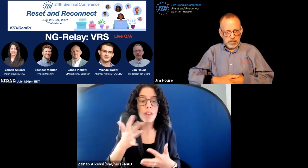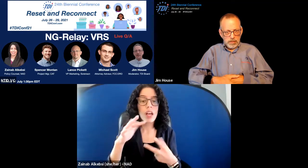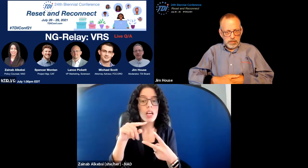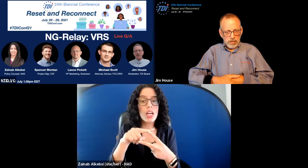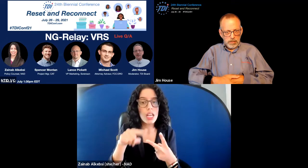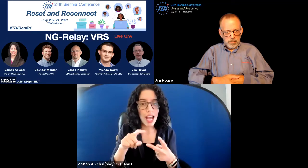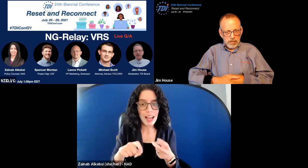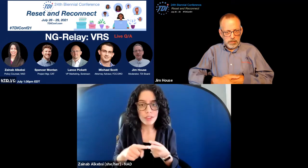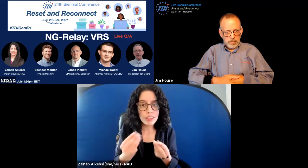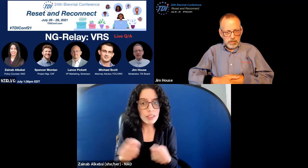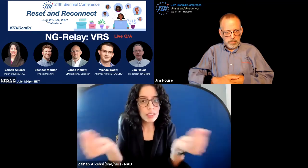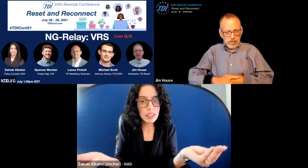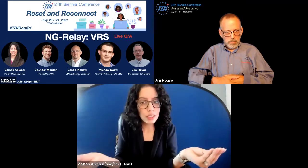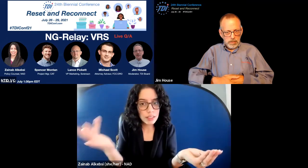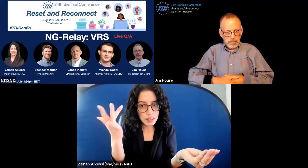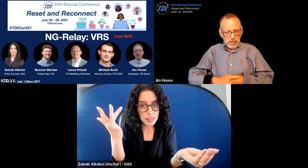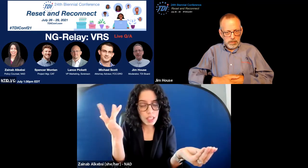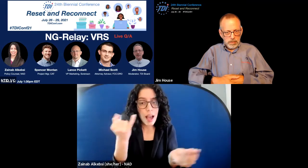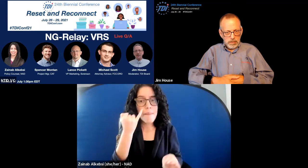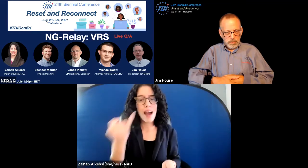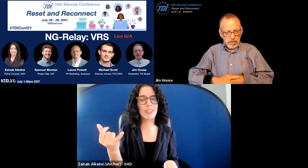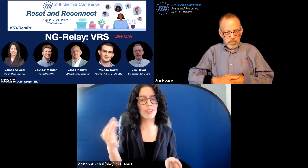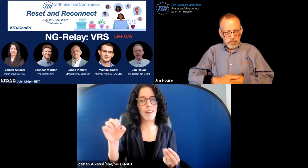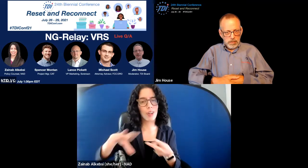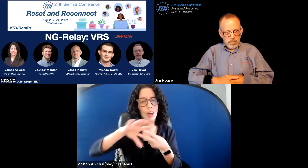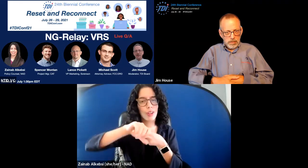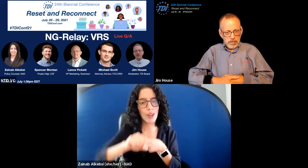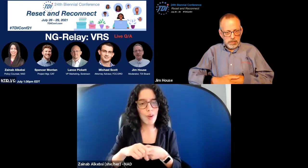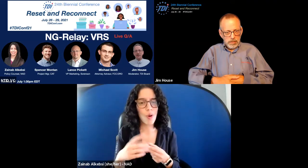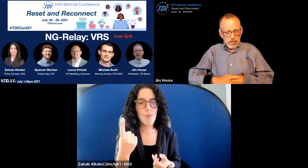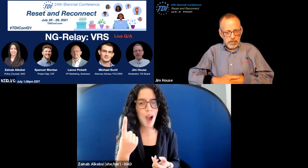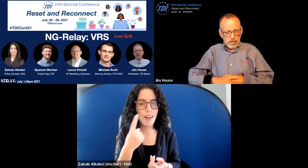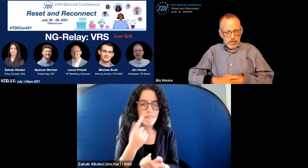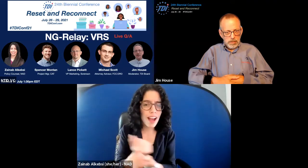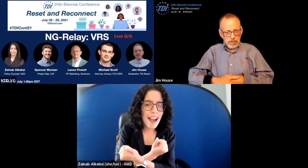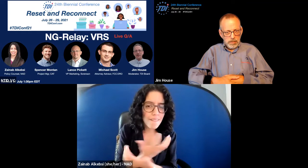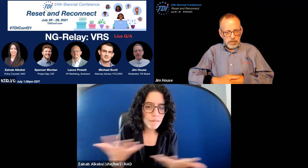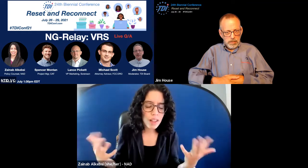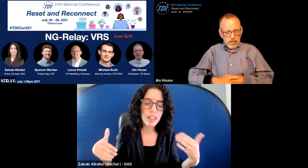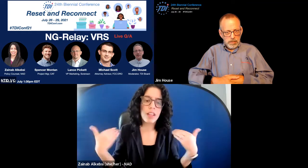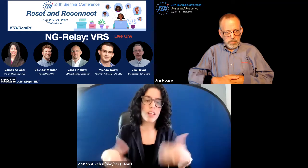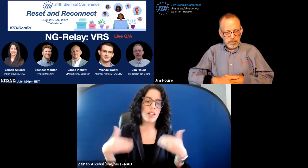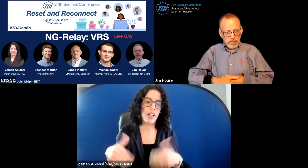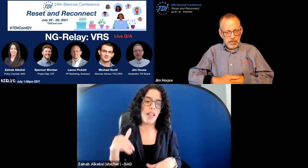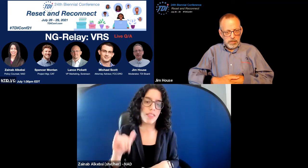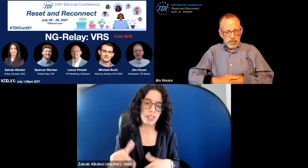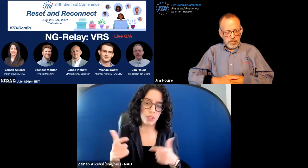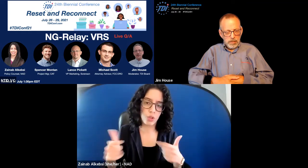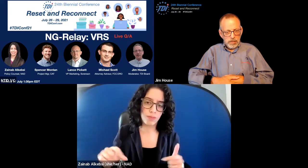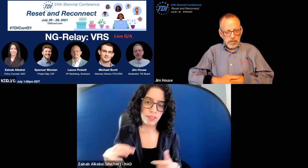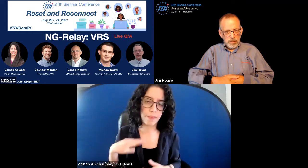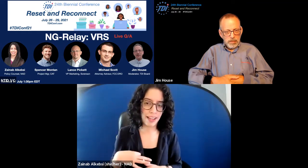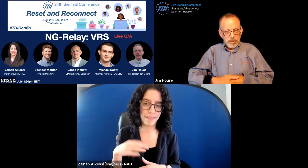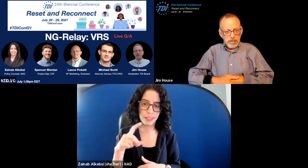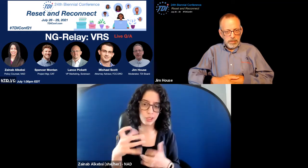discuss anything about on the call. So I have to give these 2 numbers, and that's really annoying. If I could just be able to combine these into one